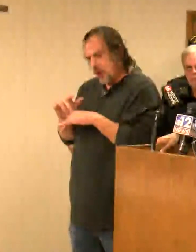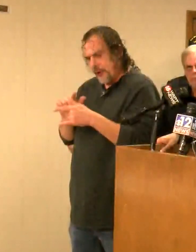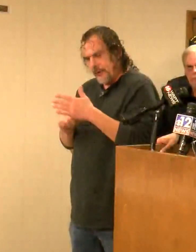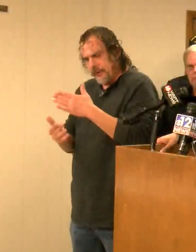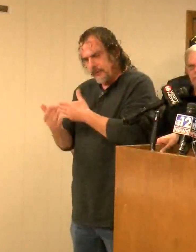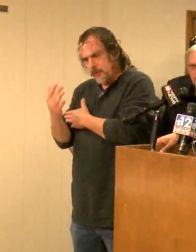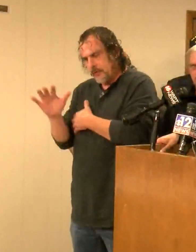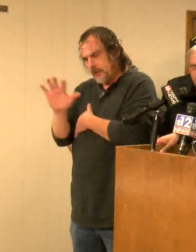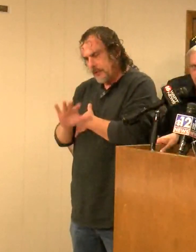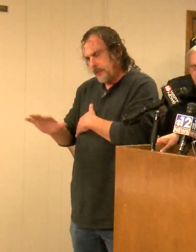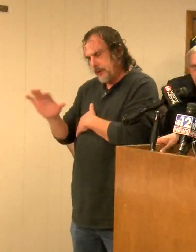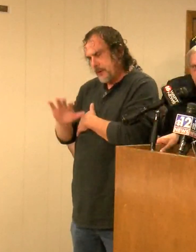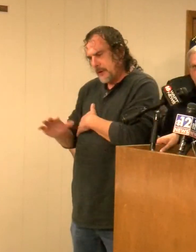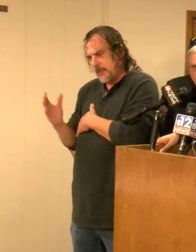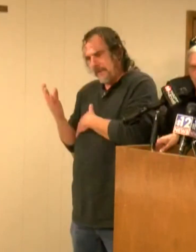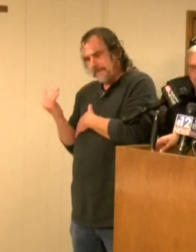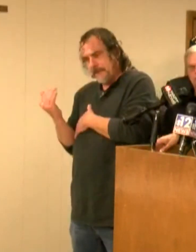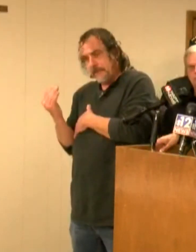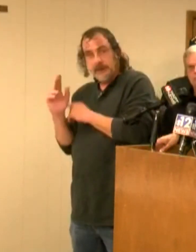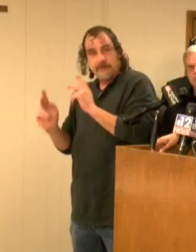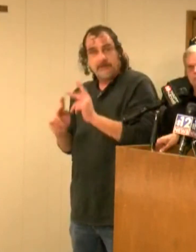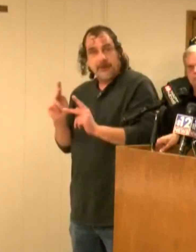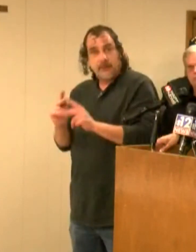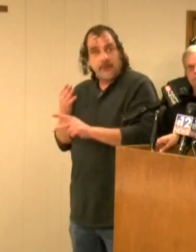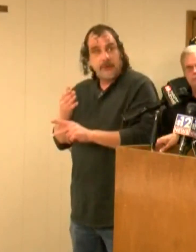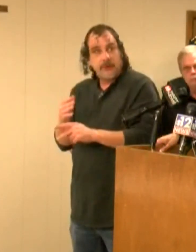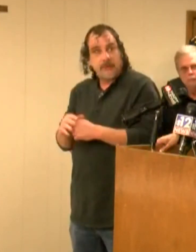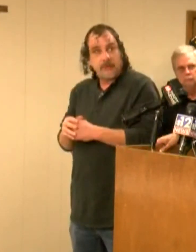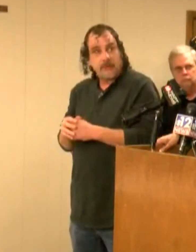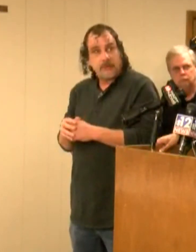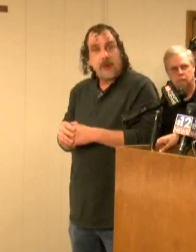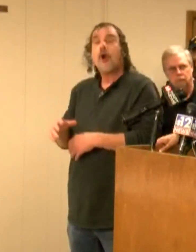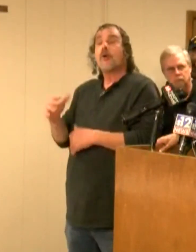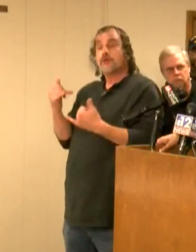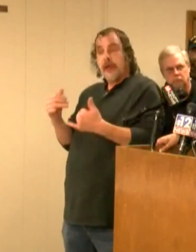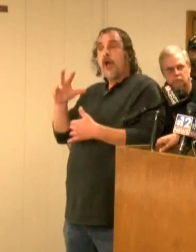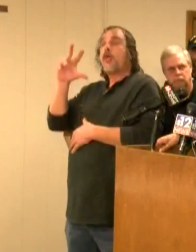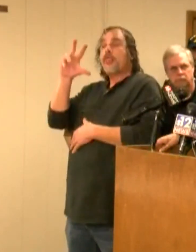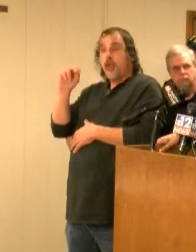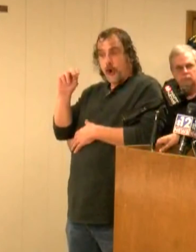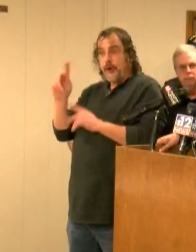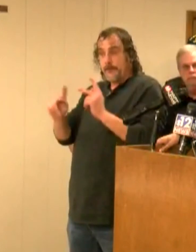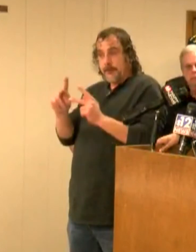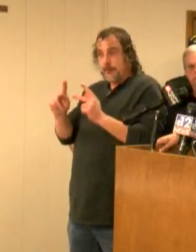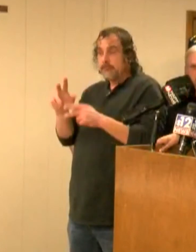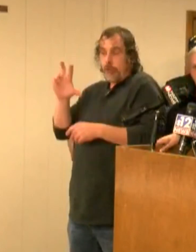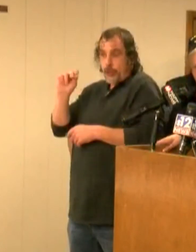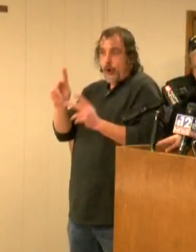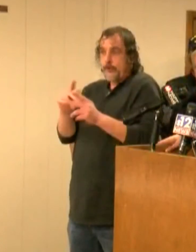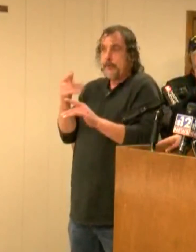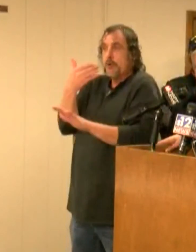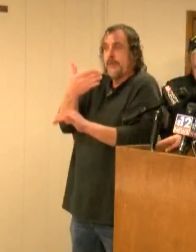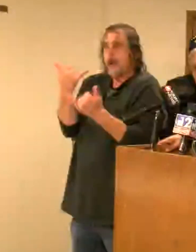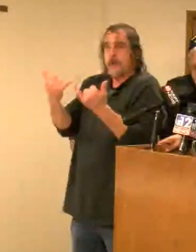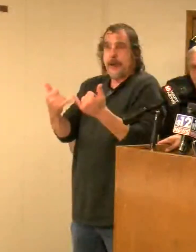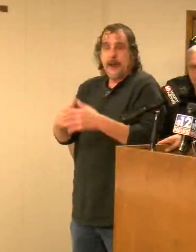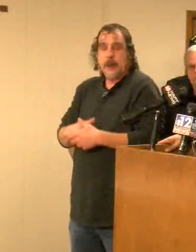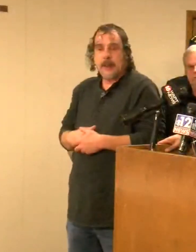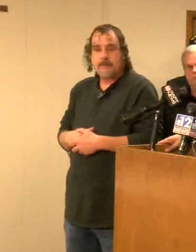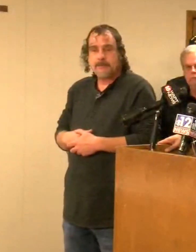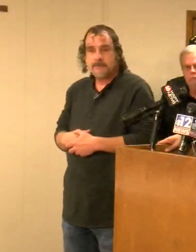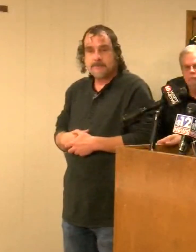morning, where there were about 15 people there. 30 now. They're 30 now, so that's doubled since I was last